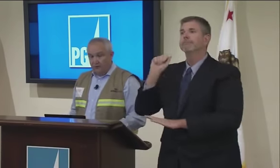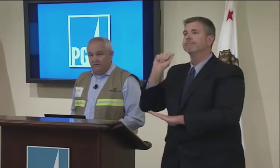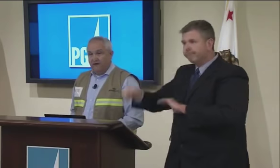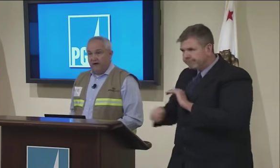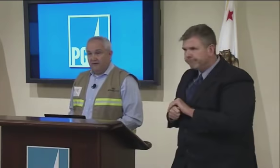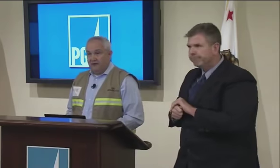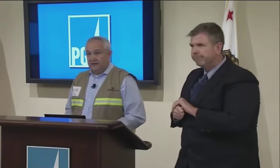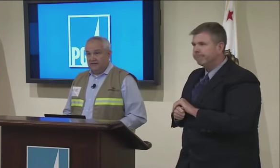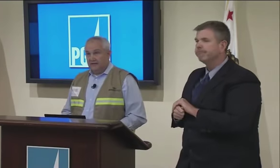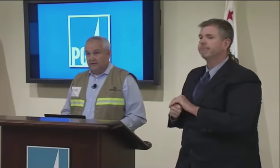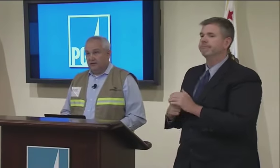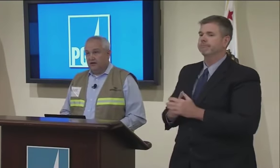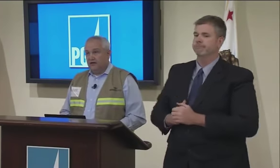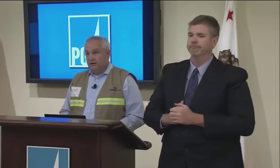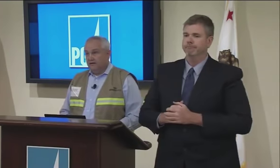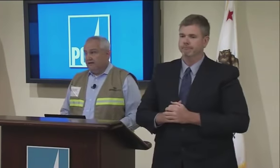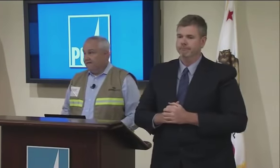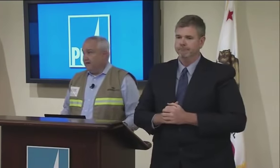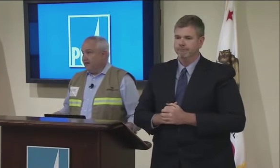That's